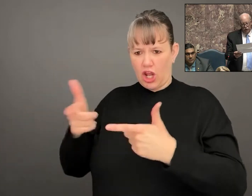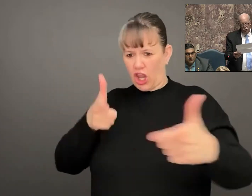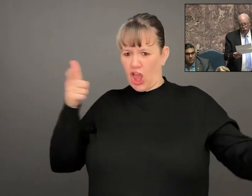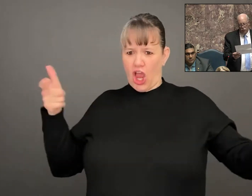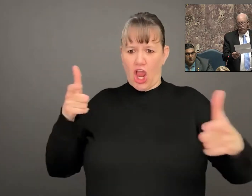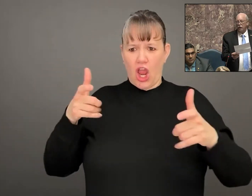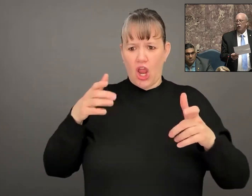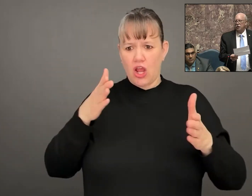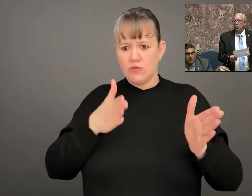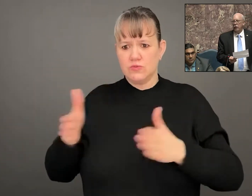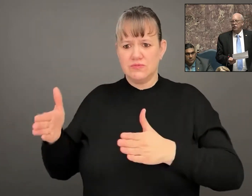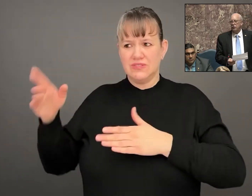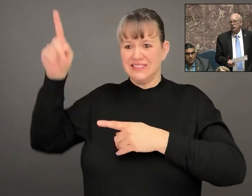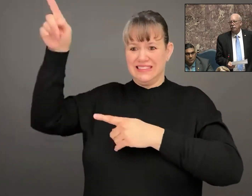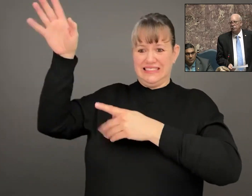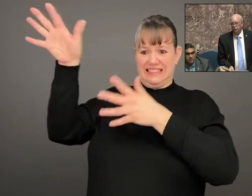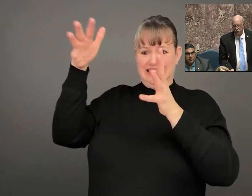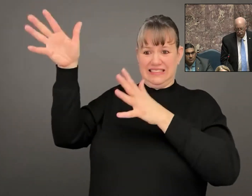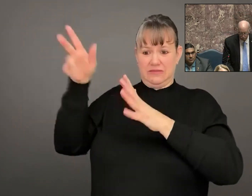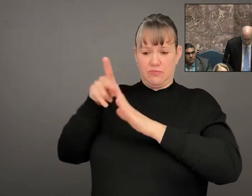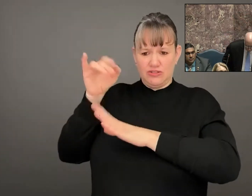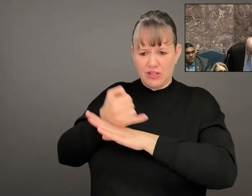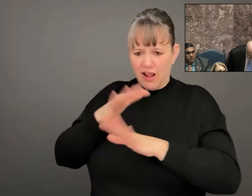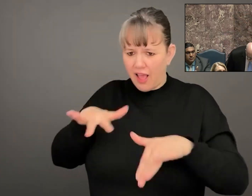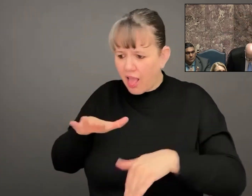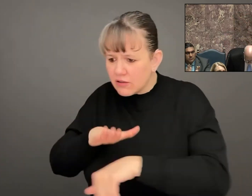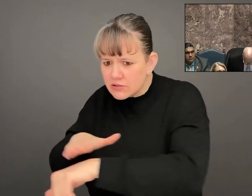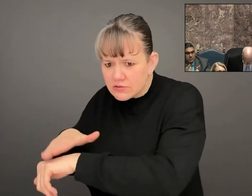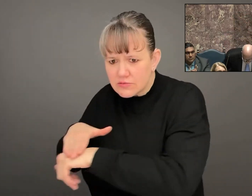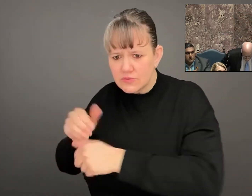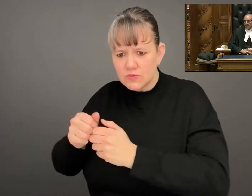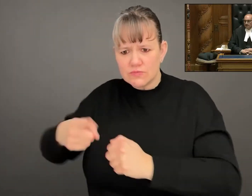communities that shoulder the consequences?